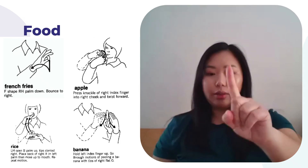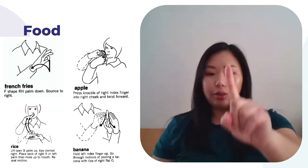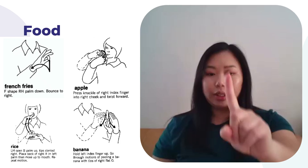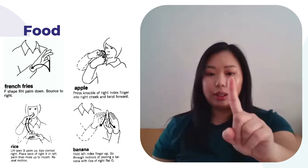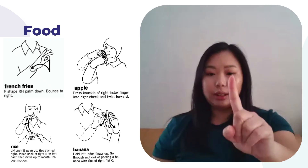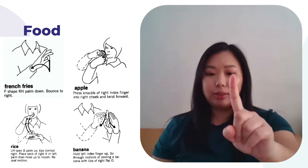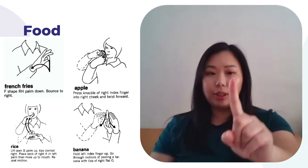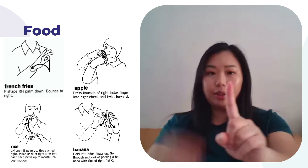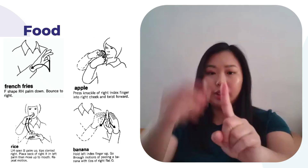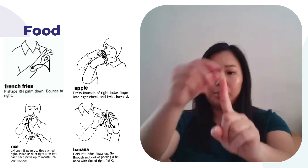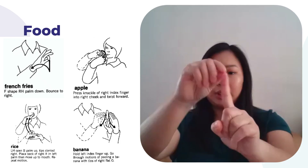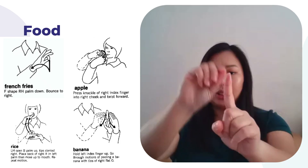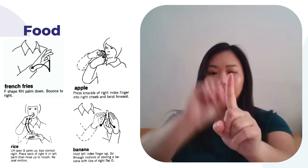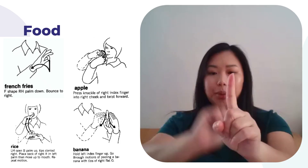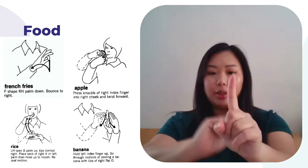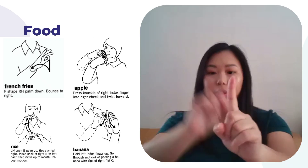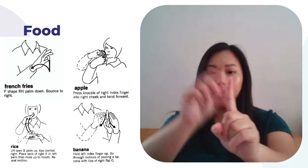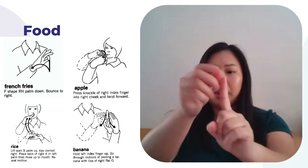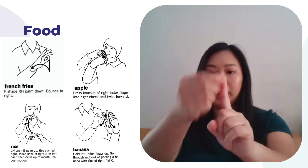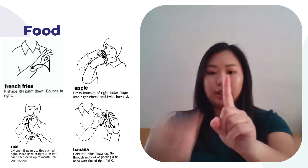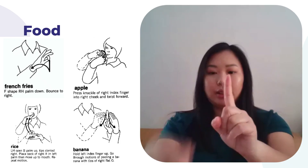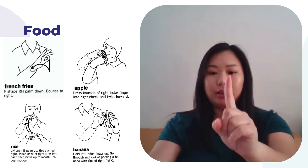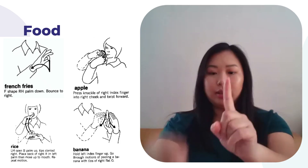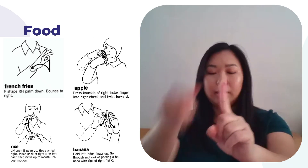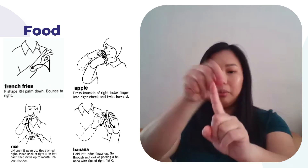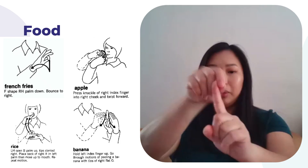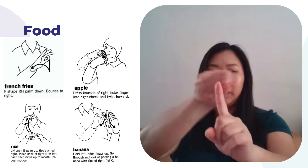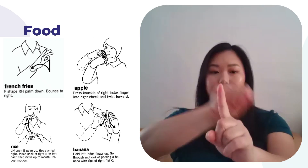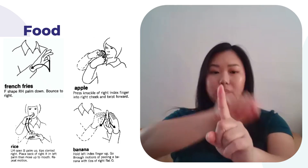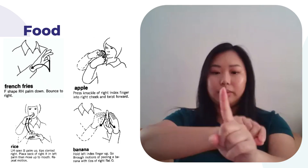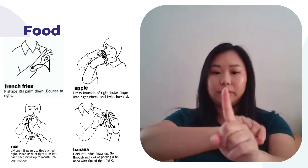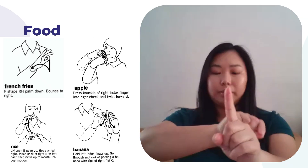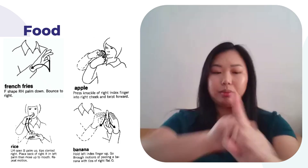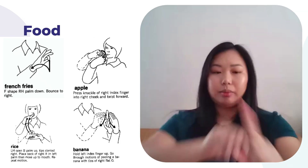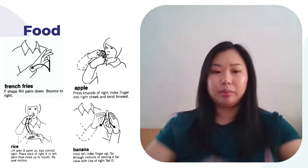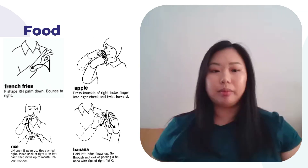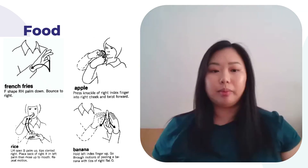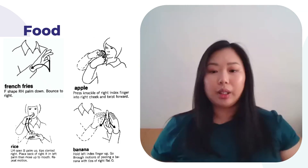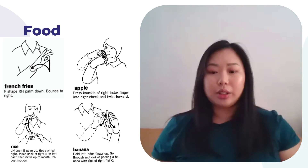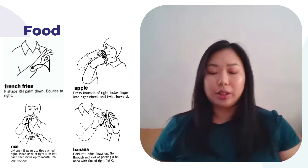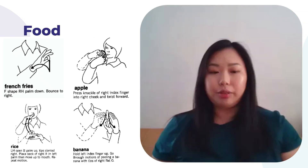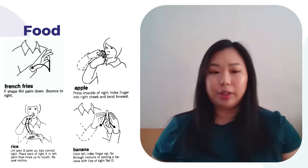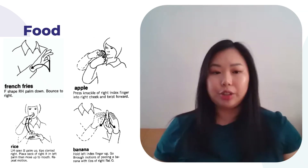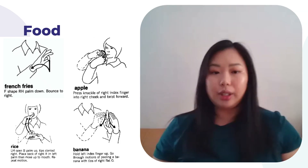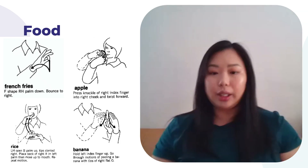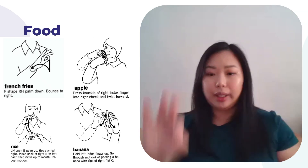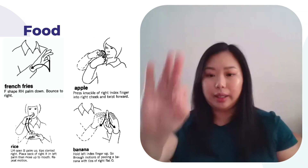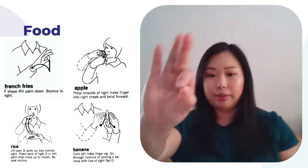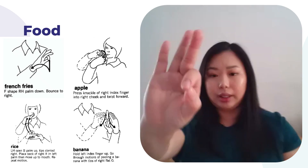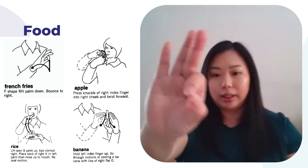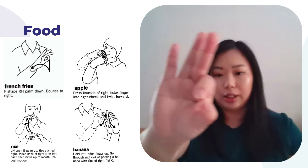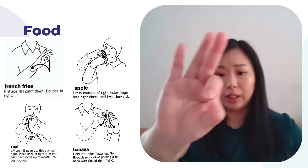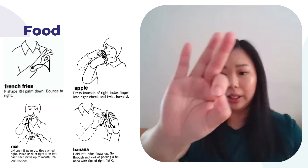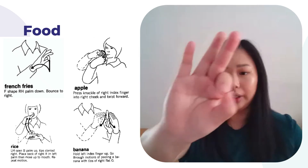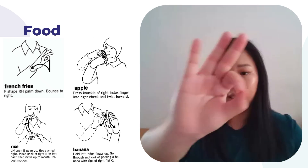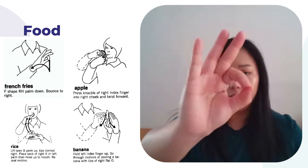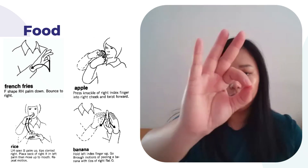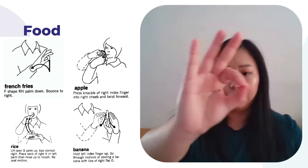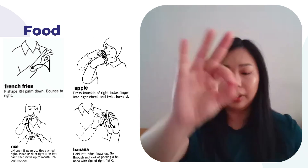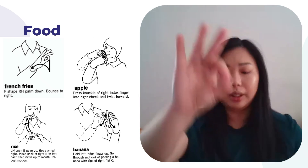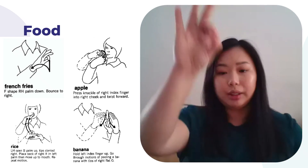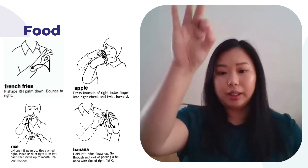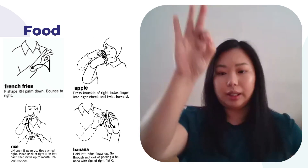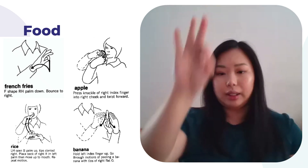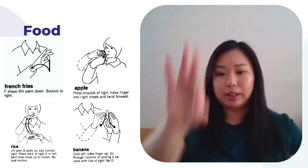Banana. You have your index finger and you pretend to peel the banana. Banana. So French fry, we have the letter